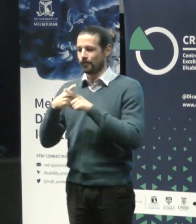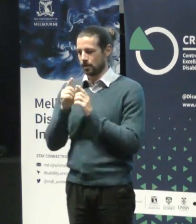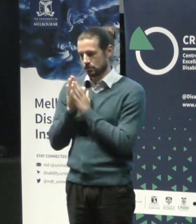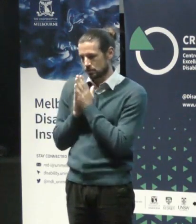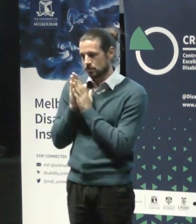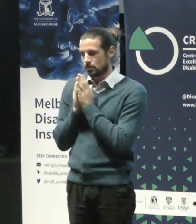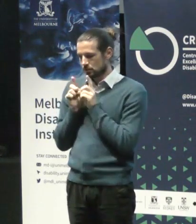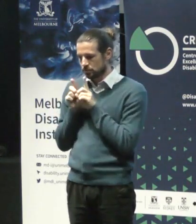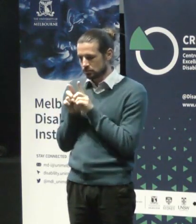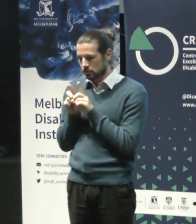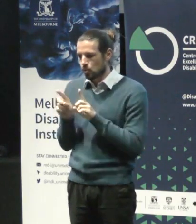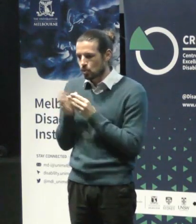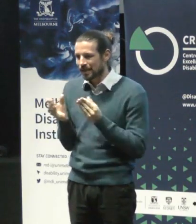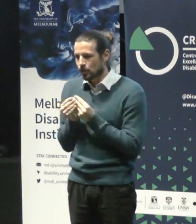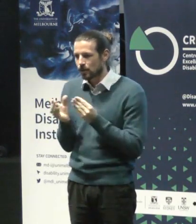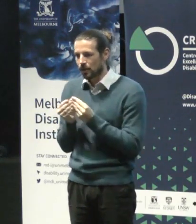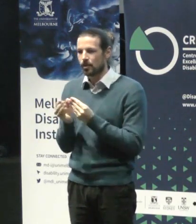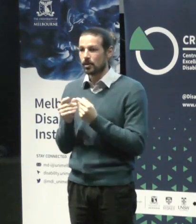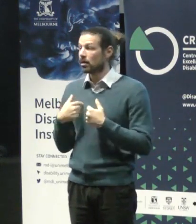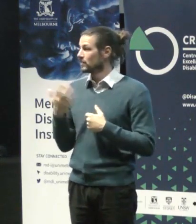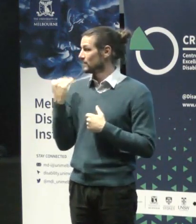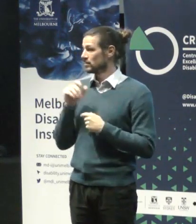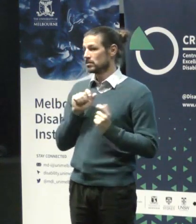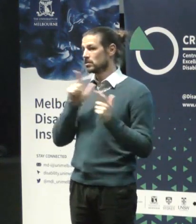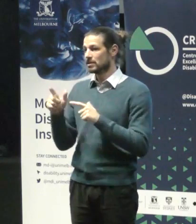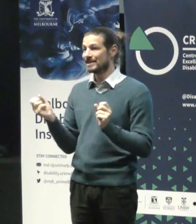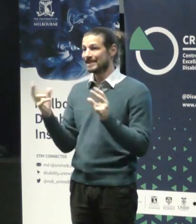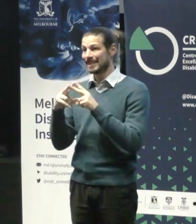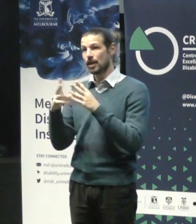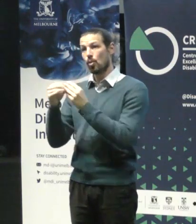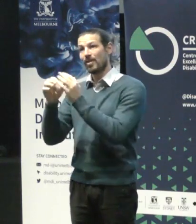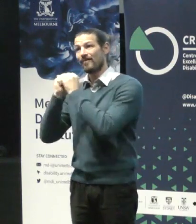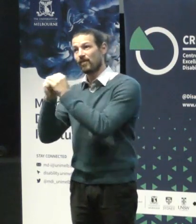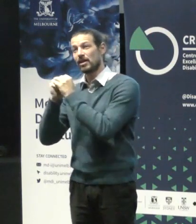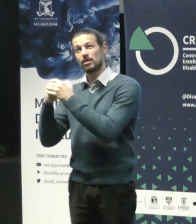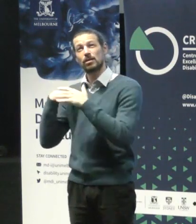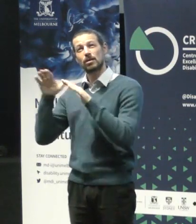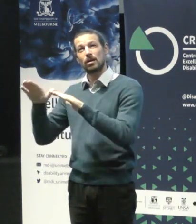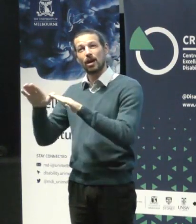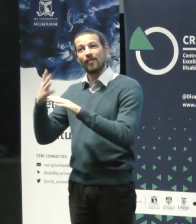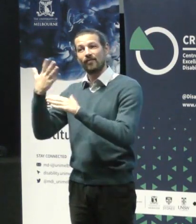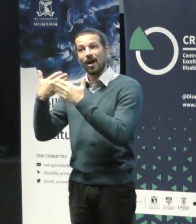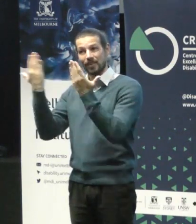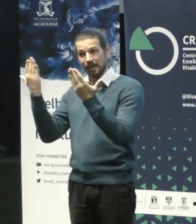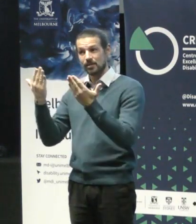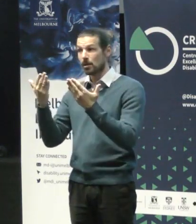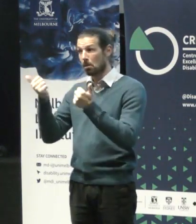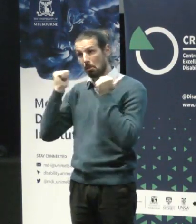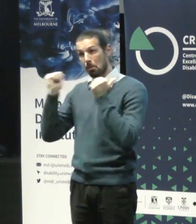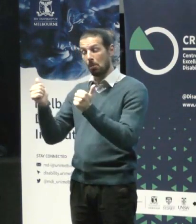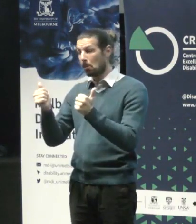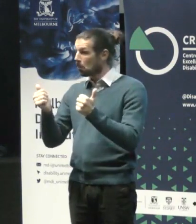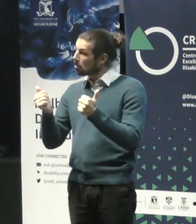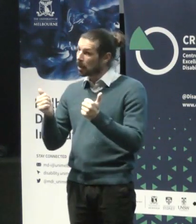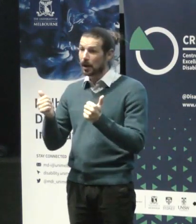whole blooming time. I was just in Sydney, I stayed with friends, I stayed with them for 5 days. And they were very tolerant